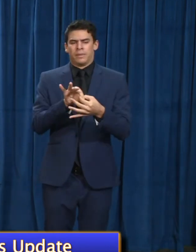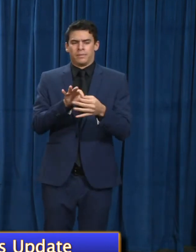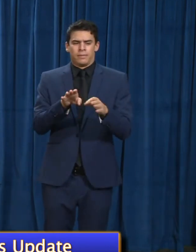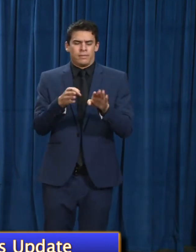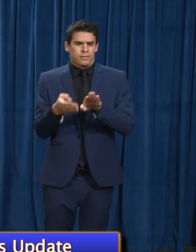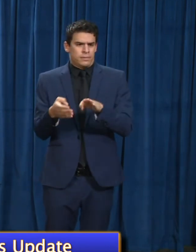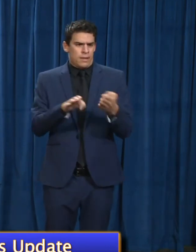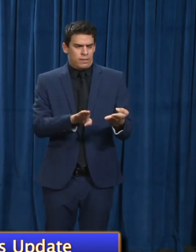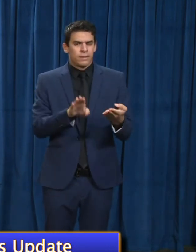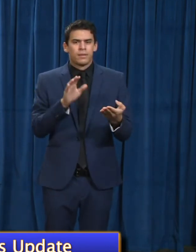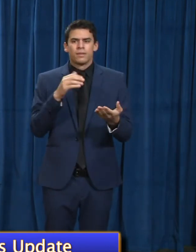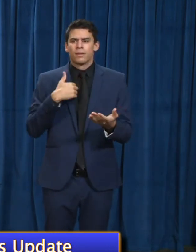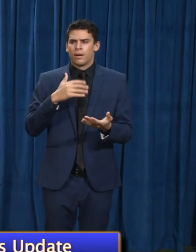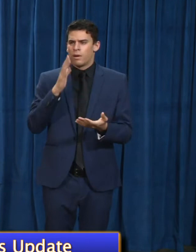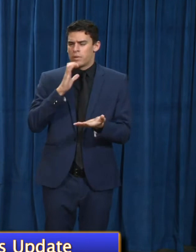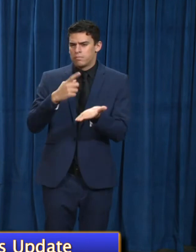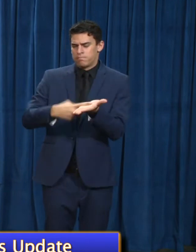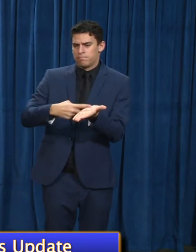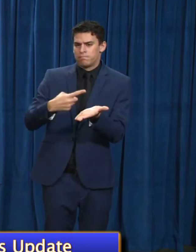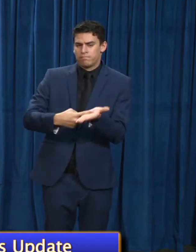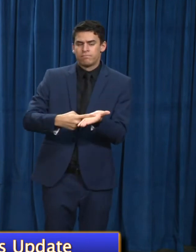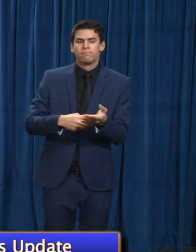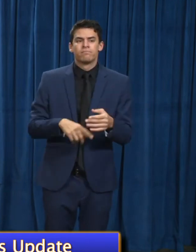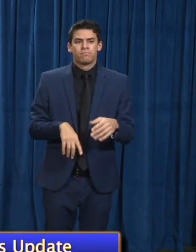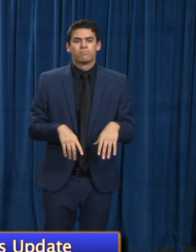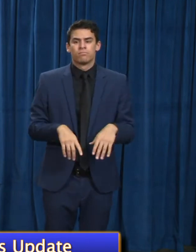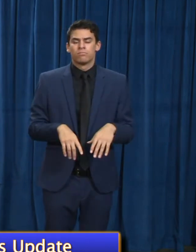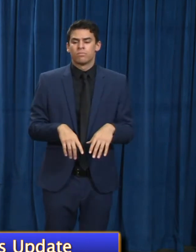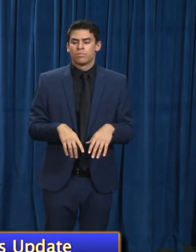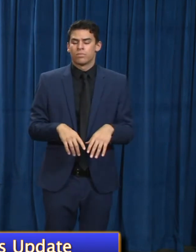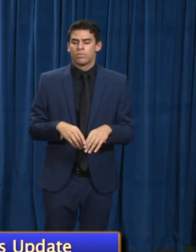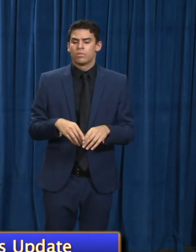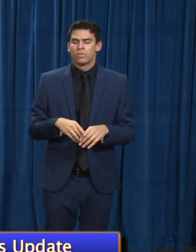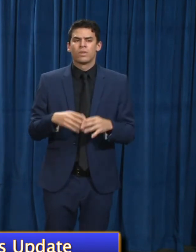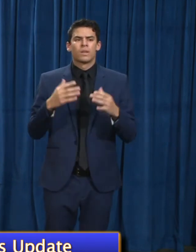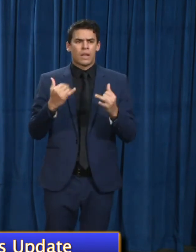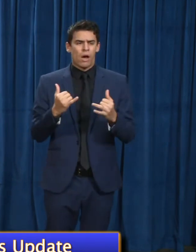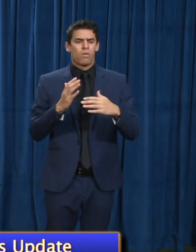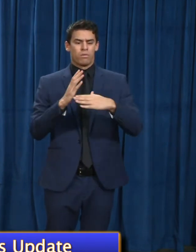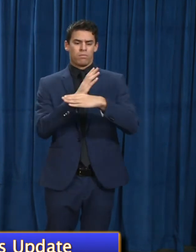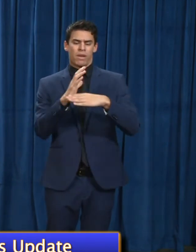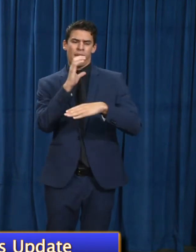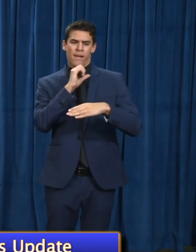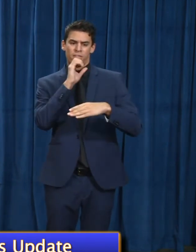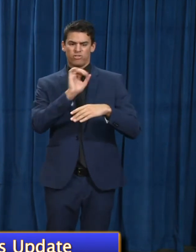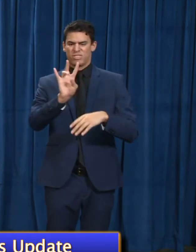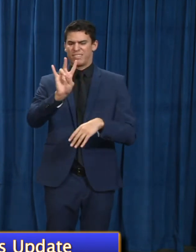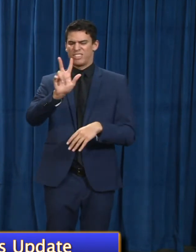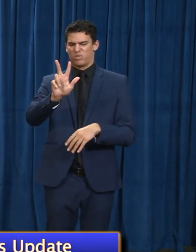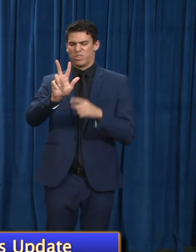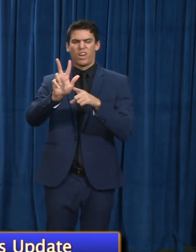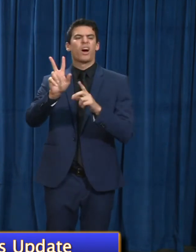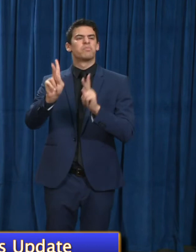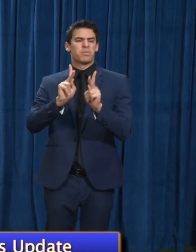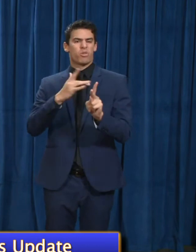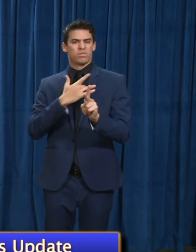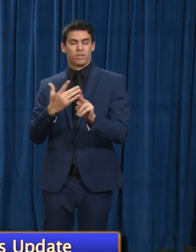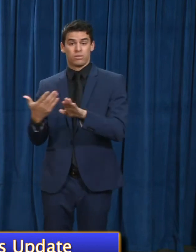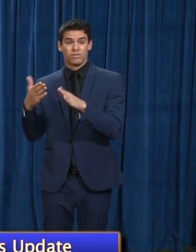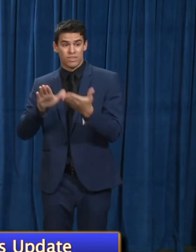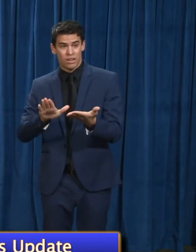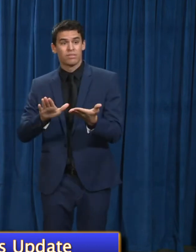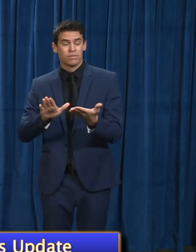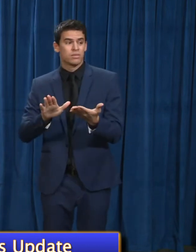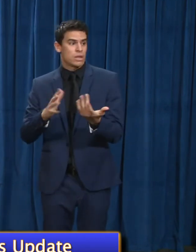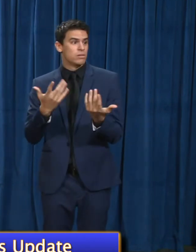few things, they are getting a little bit older. The median age is now 73, which is the oldest